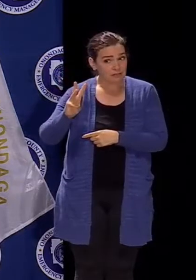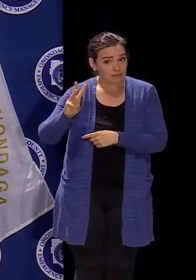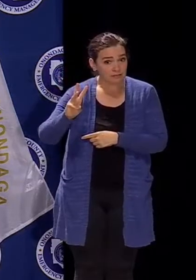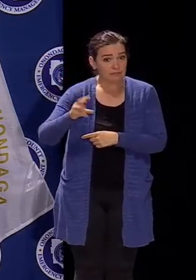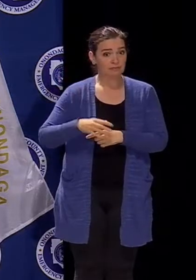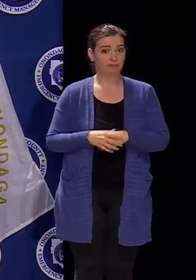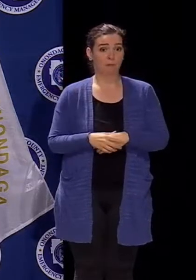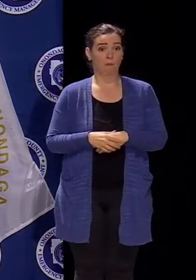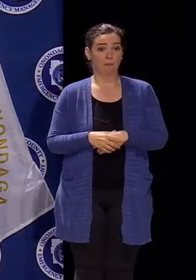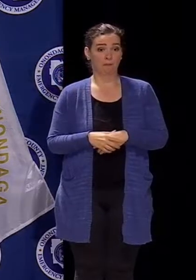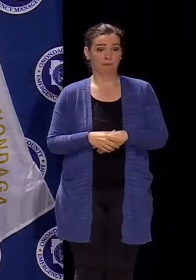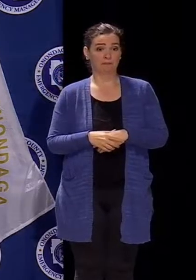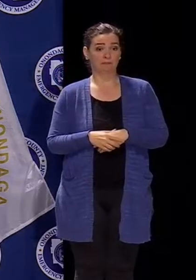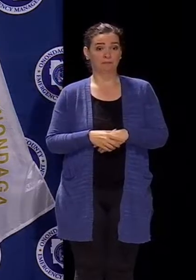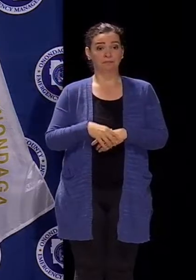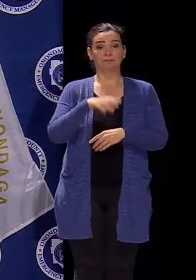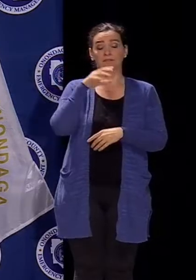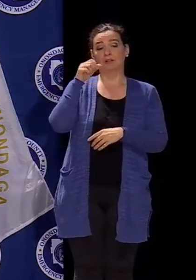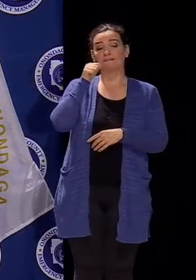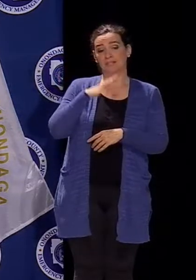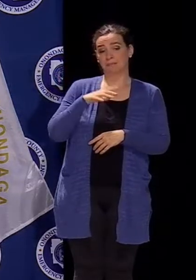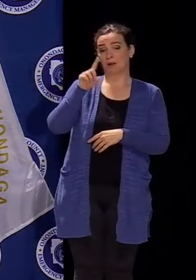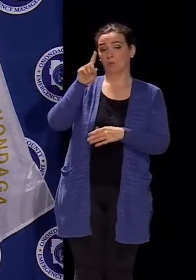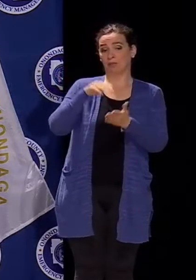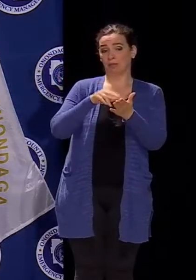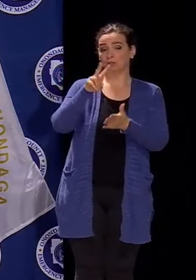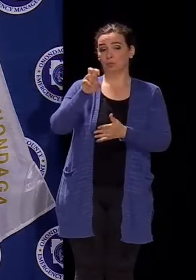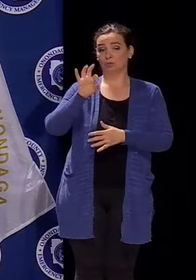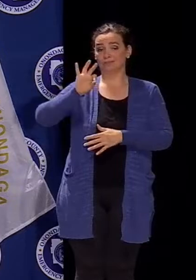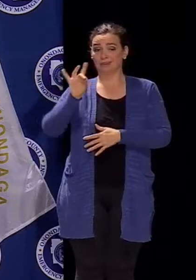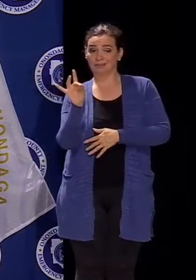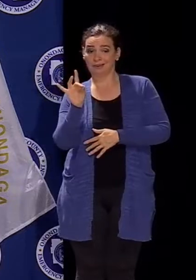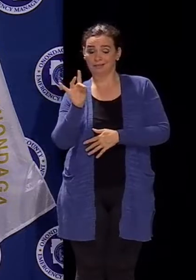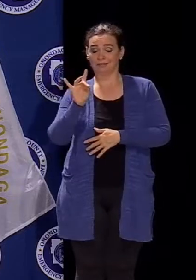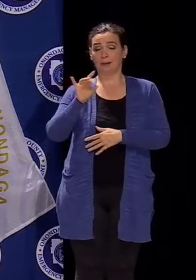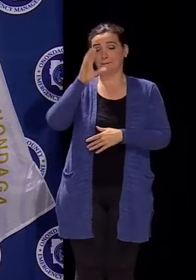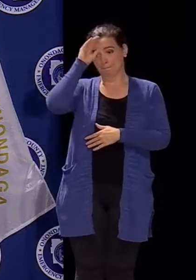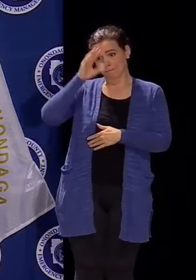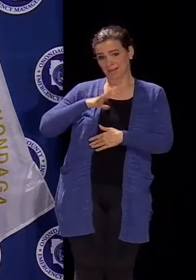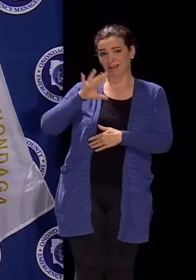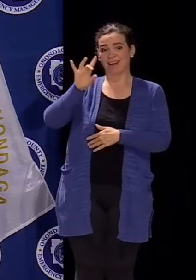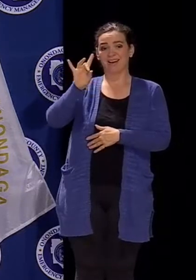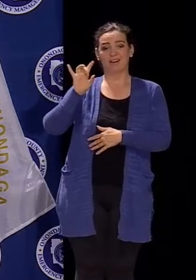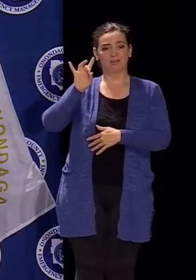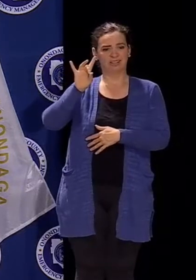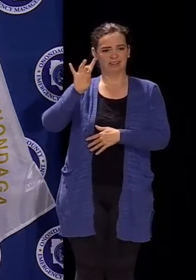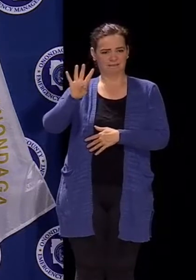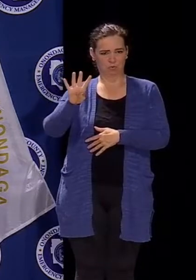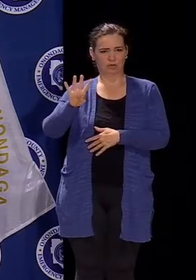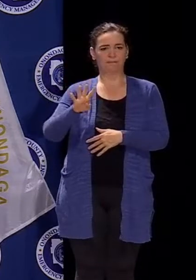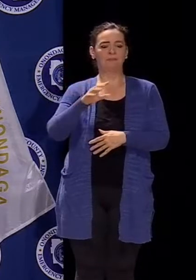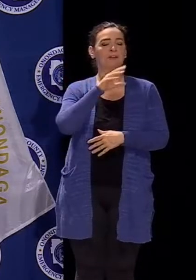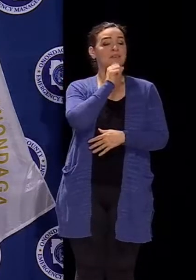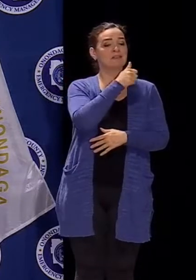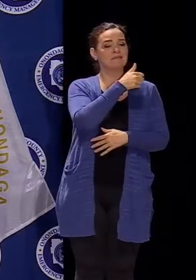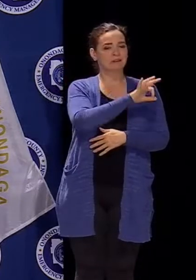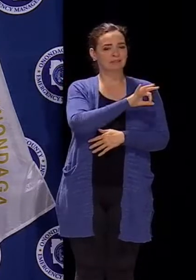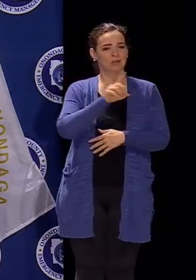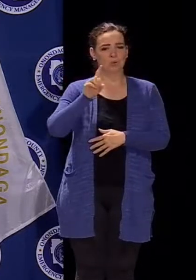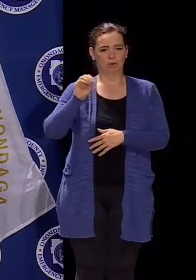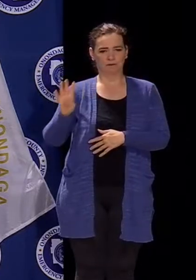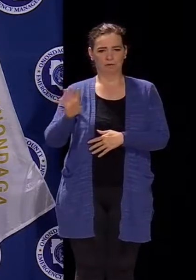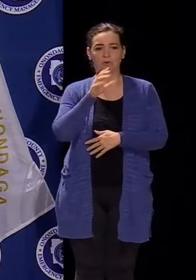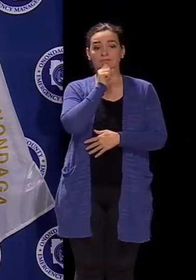have been female, 884 have been male, 104 under the age of 19, 359 in their 20s, 285